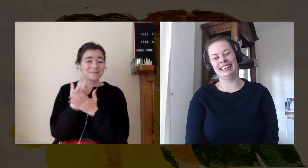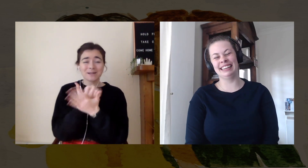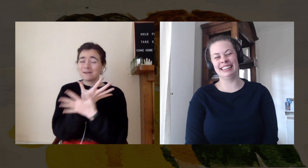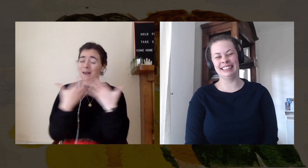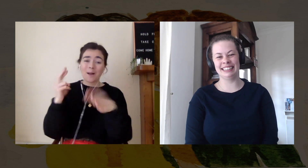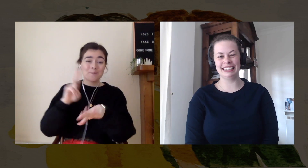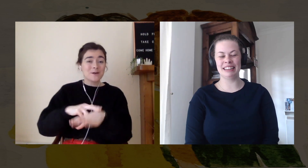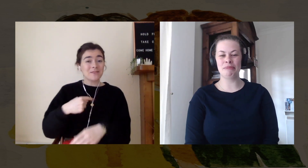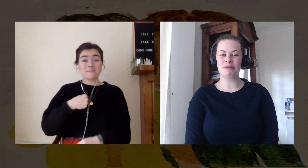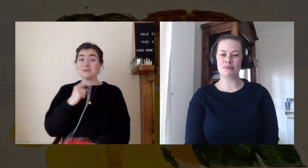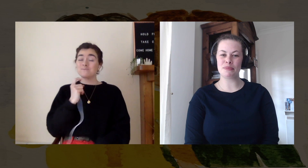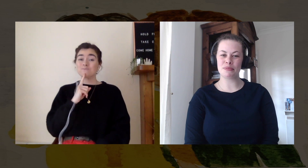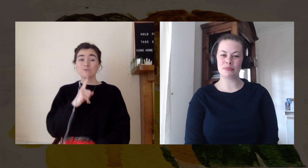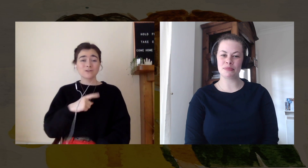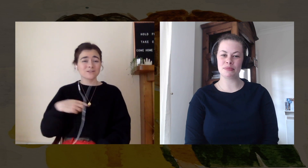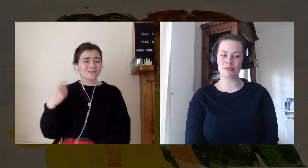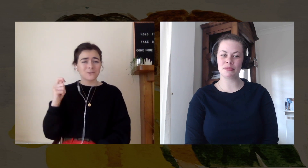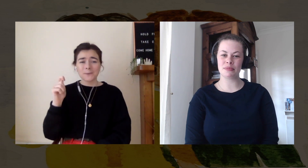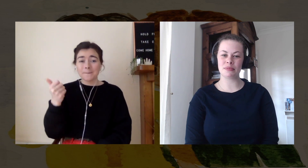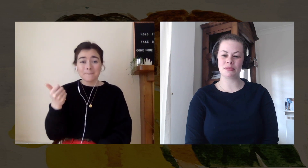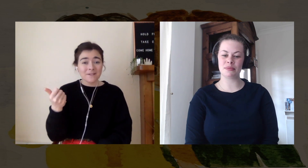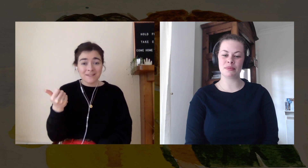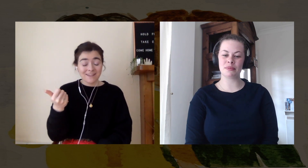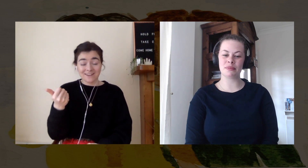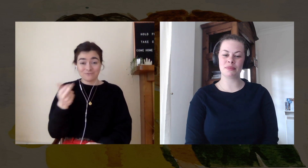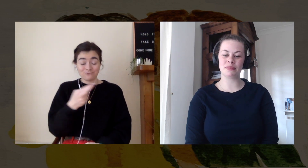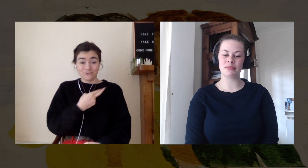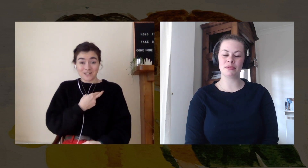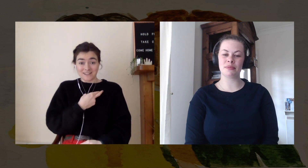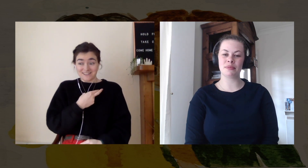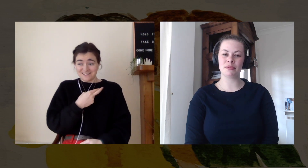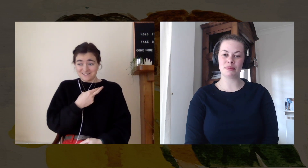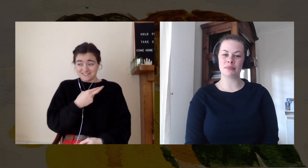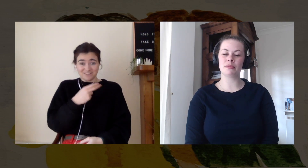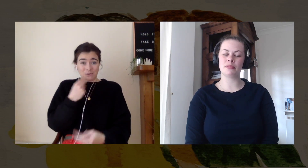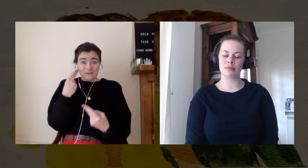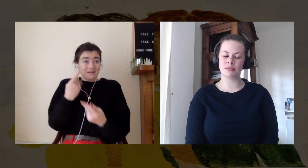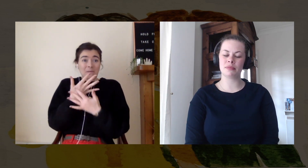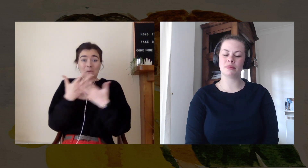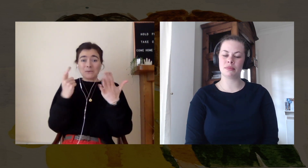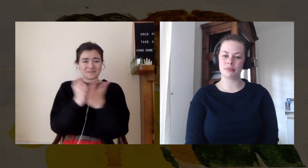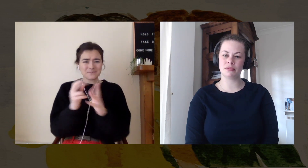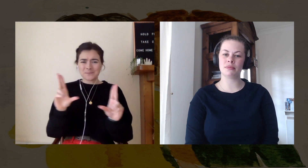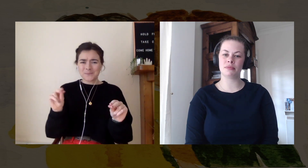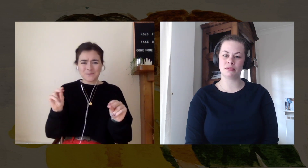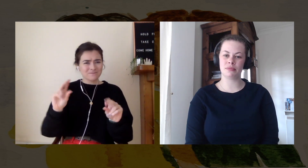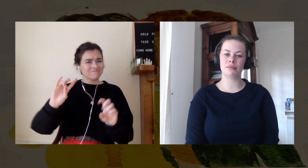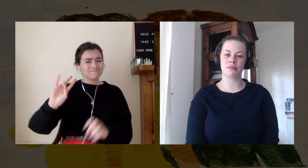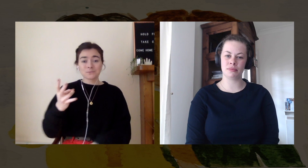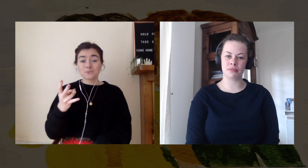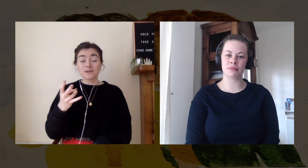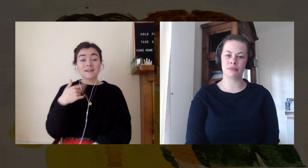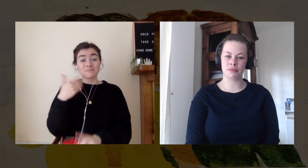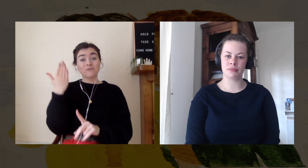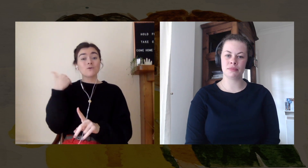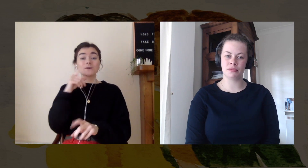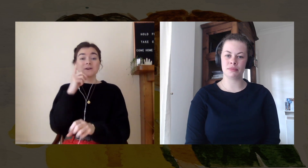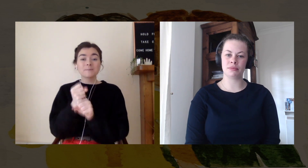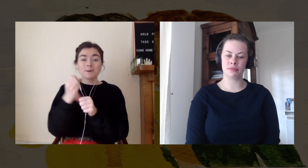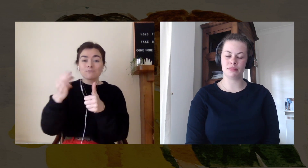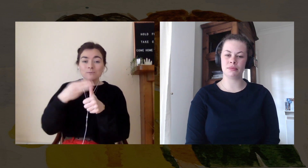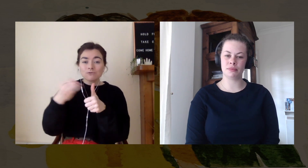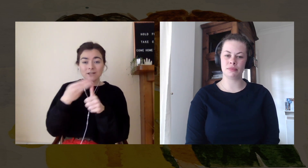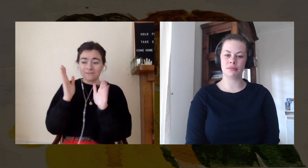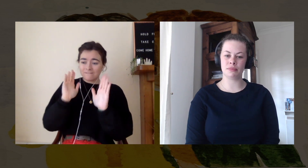and honestly doesn't even take time. And it's like, okay, we've gone, as we were talking about before, preparation. We've done all the preparation when it comes